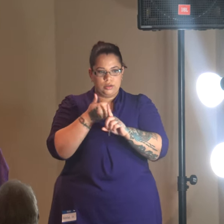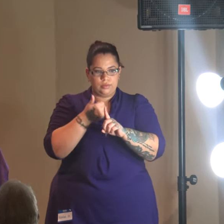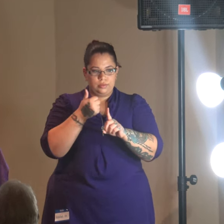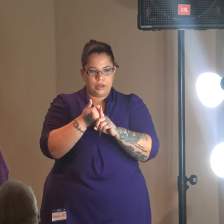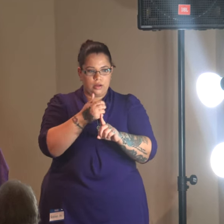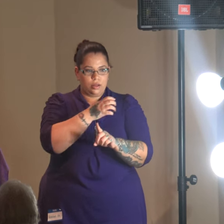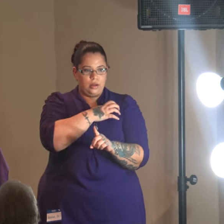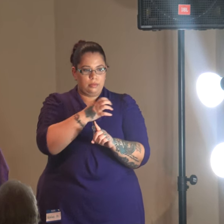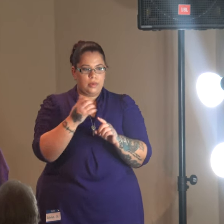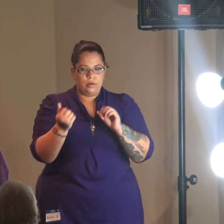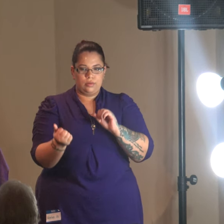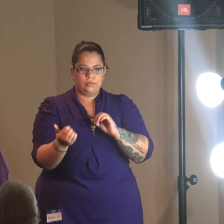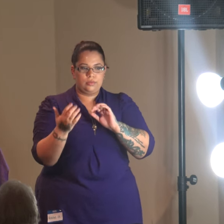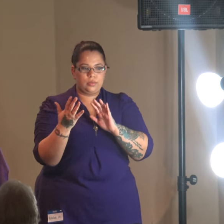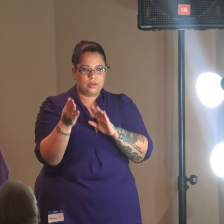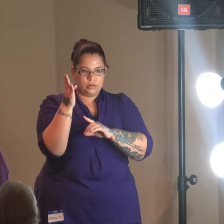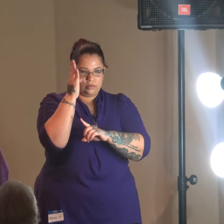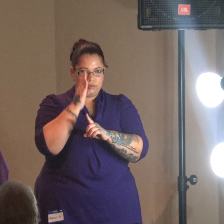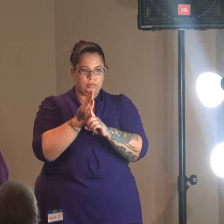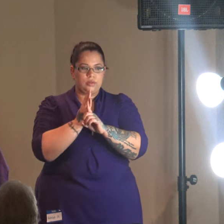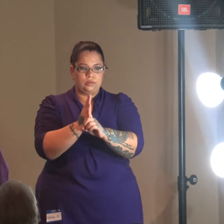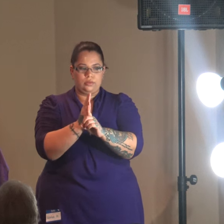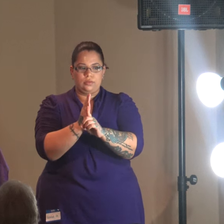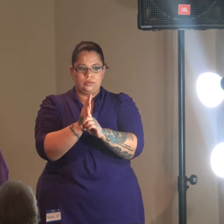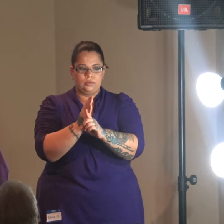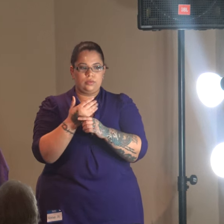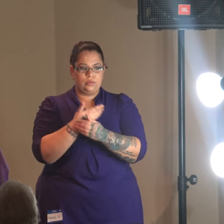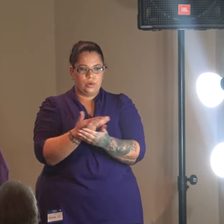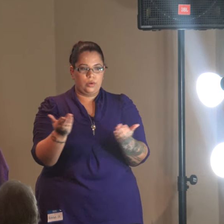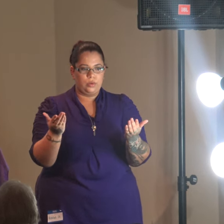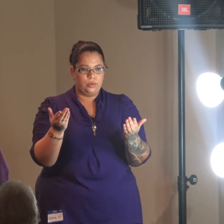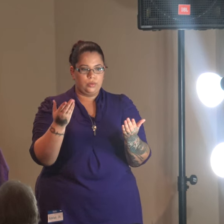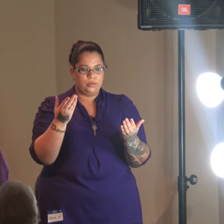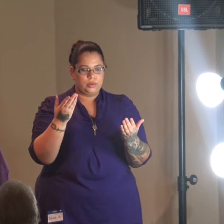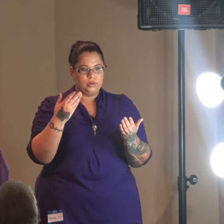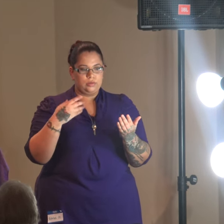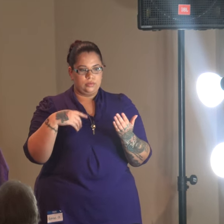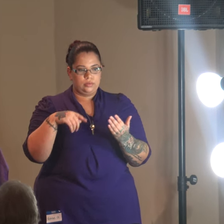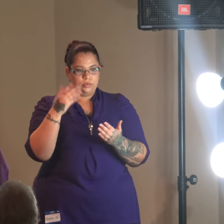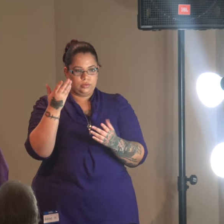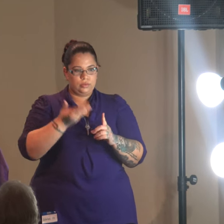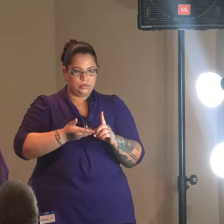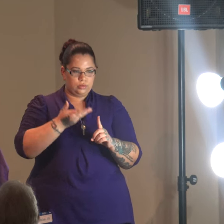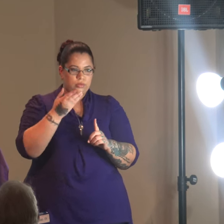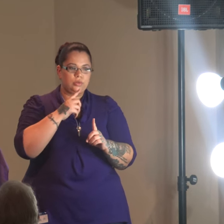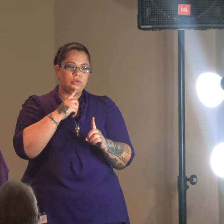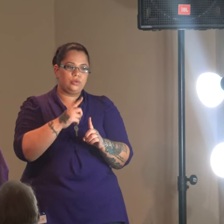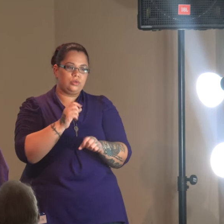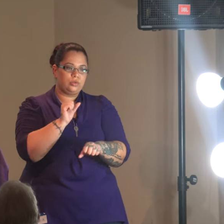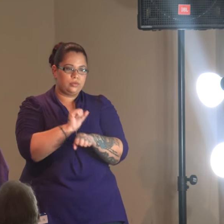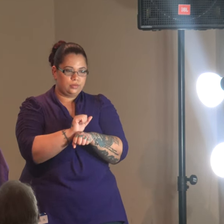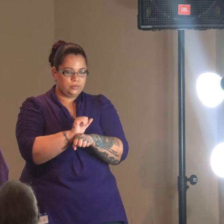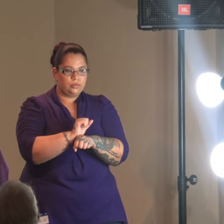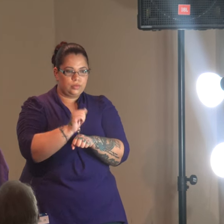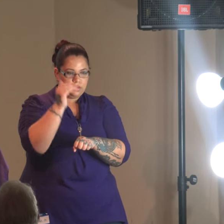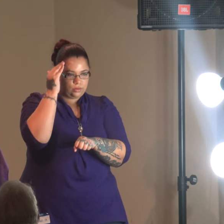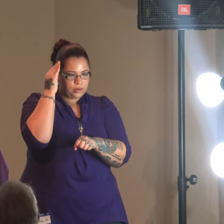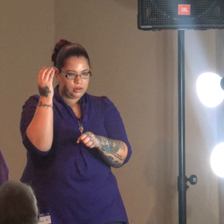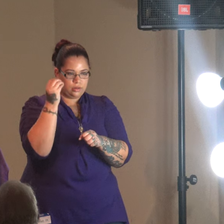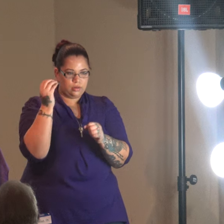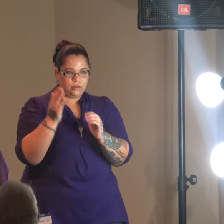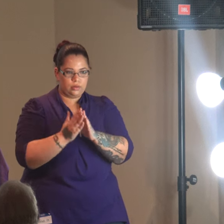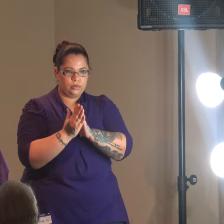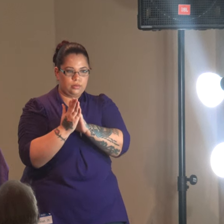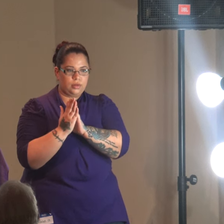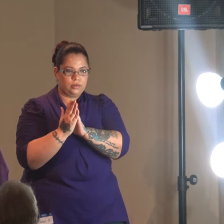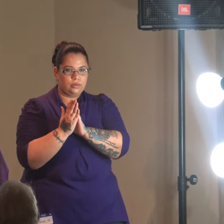we are. And we stand in that truth. We stand in that knowing as we bring this presence, the awareness of the presence out